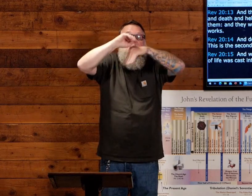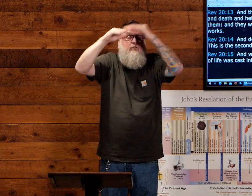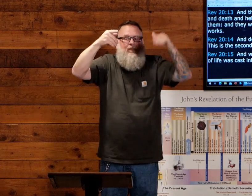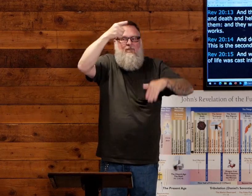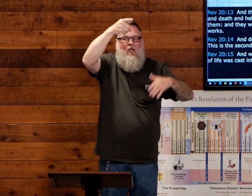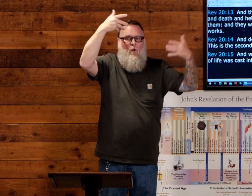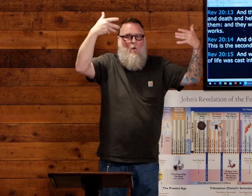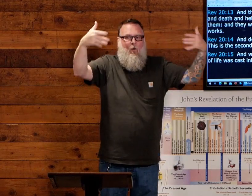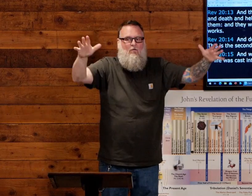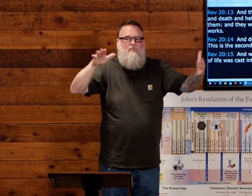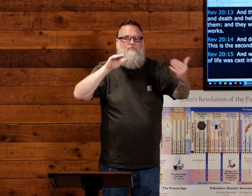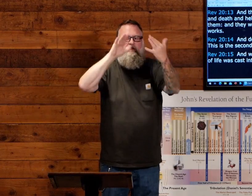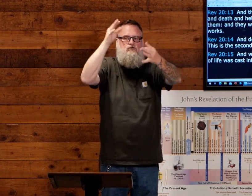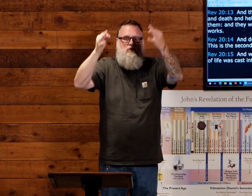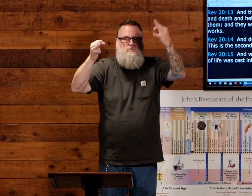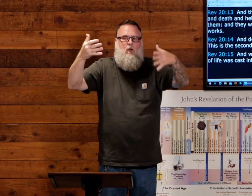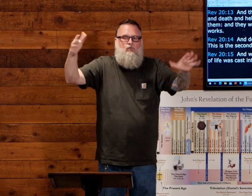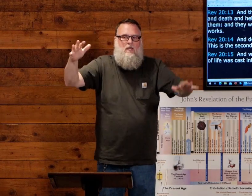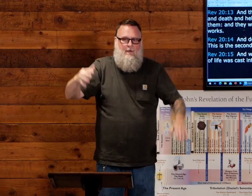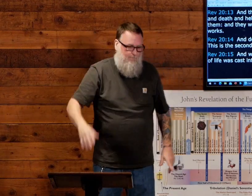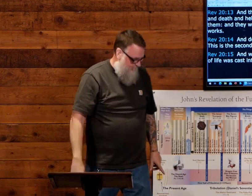heavenly angels who are already in heaven,